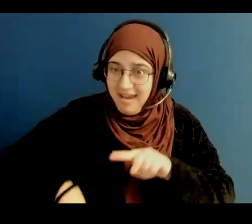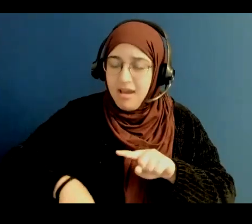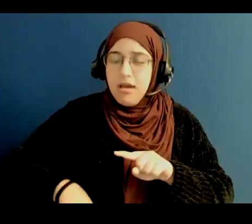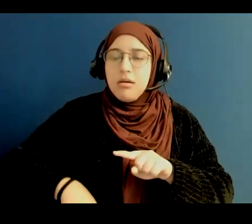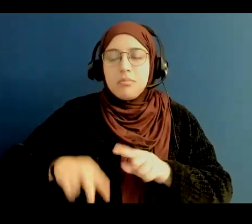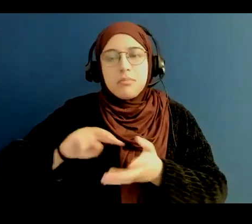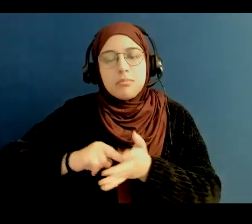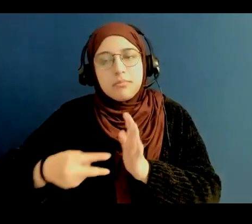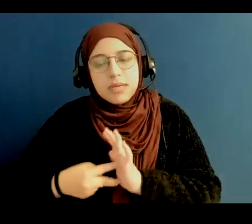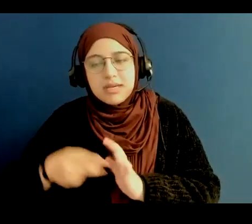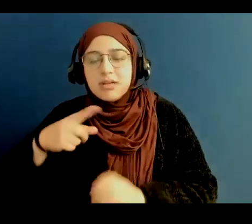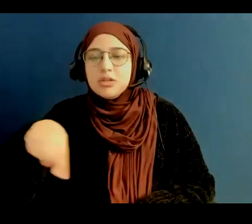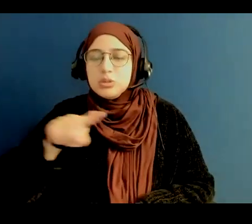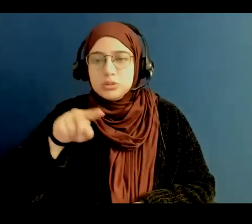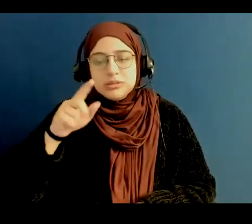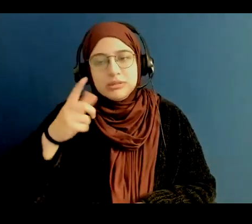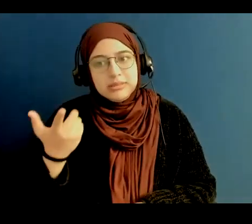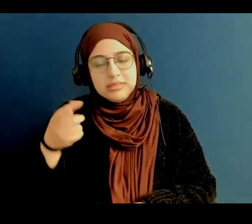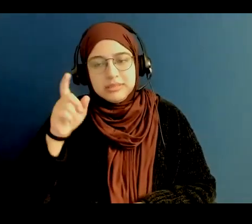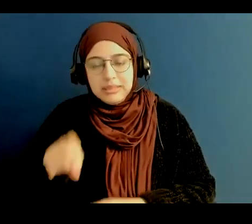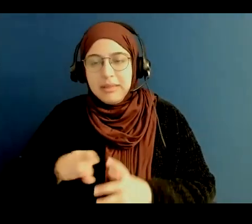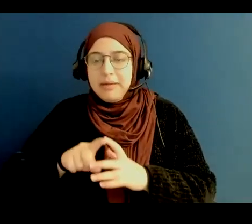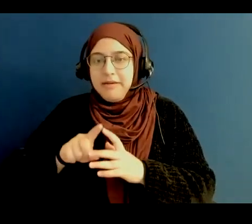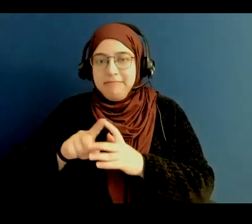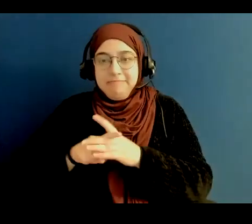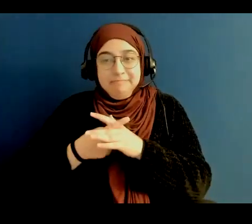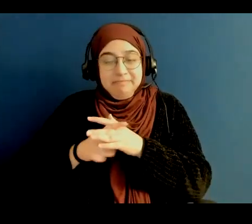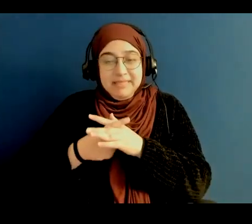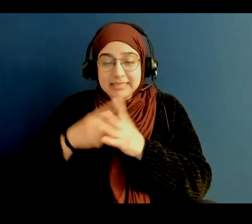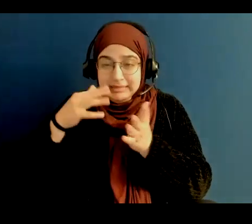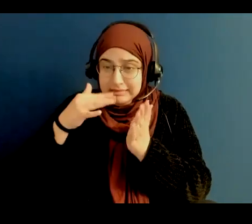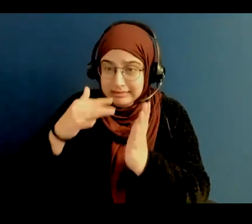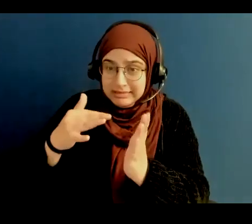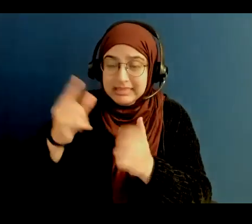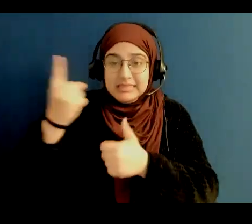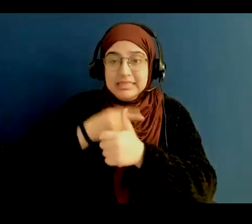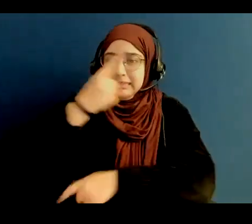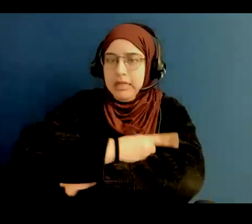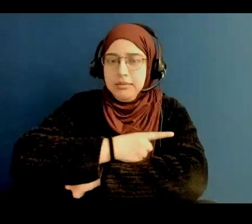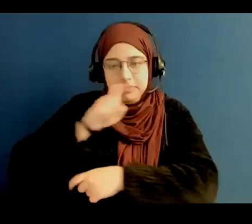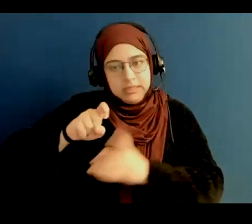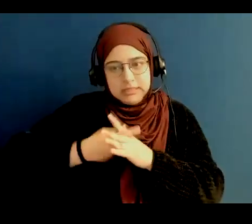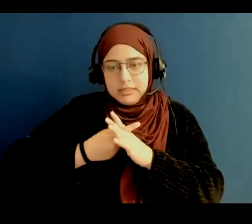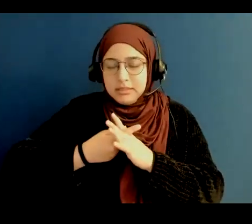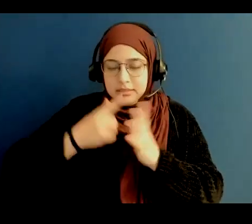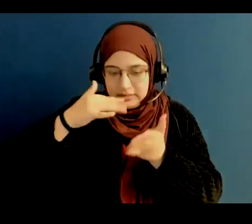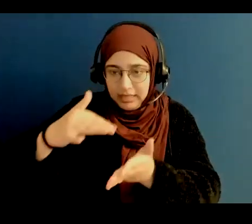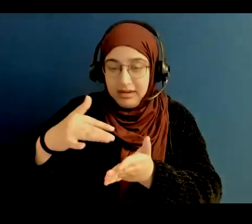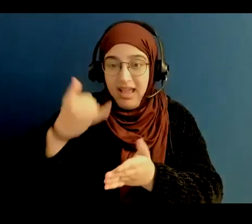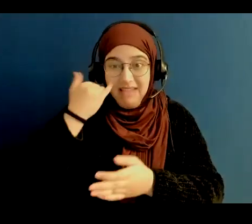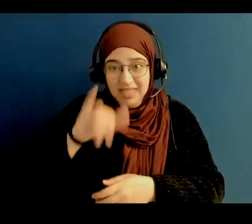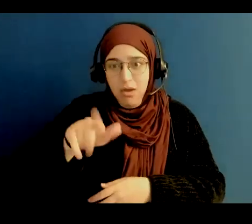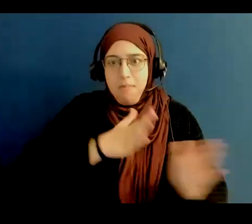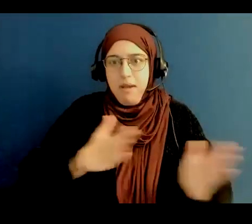beginning of university, from college. You need to study from day one. You don't want to procrastinate. And it's